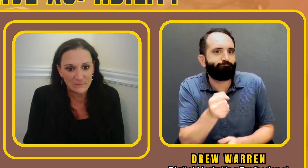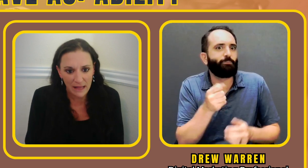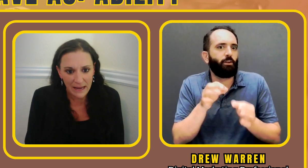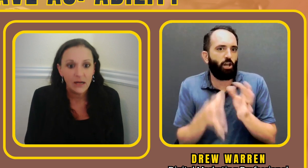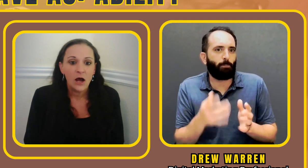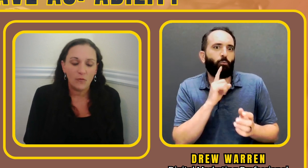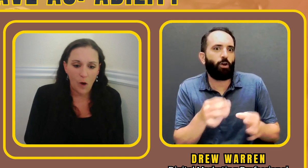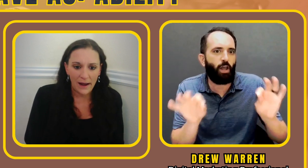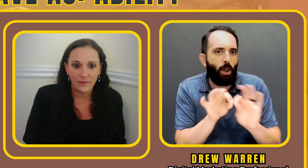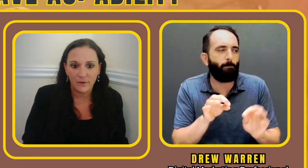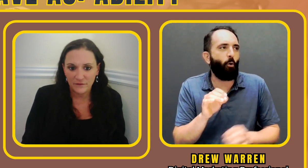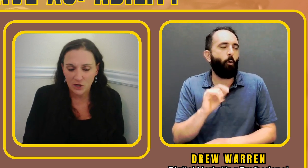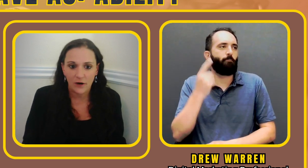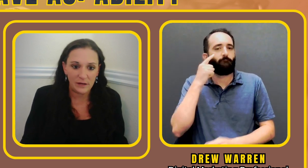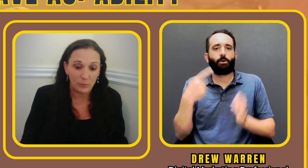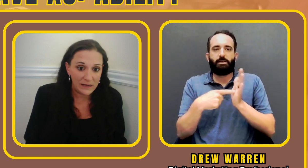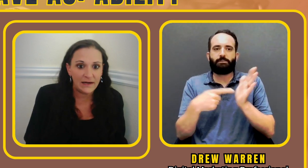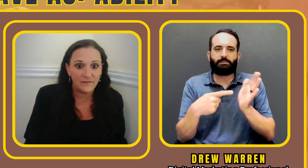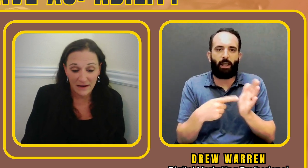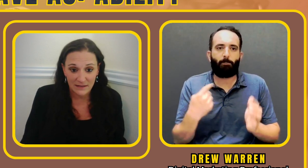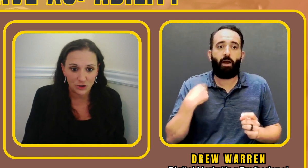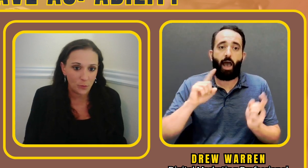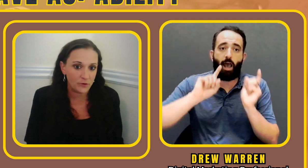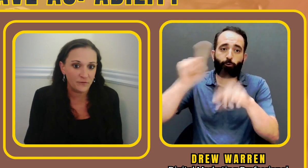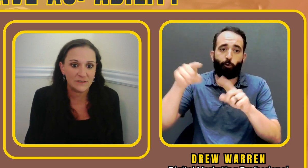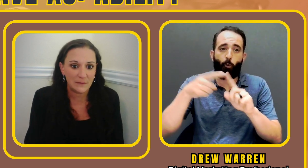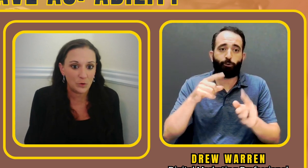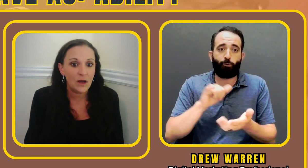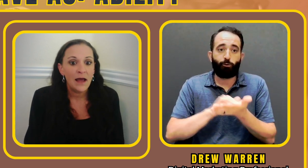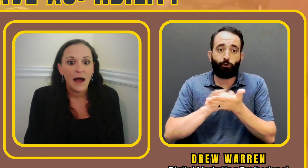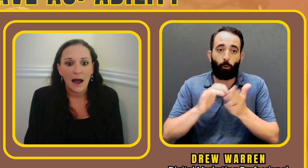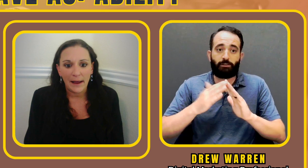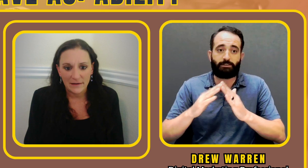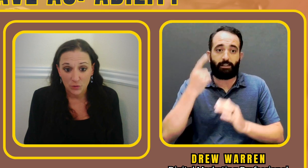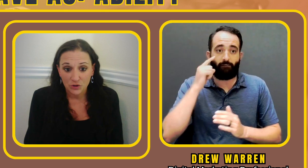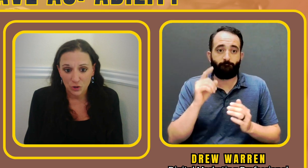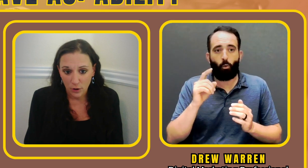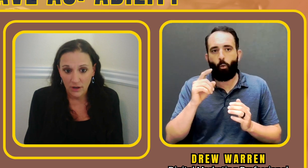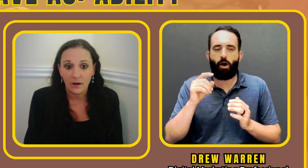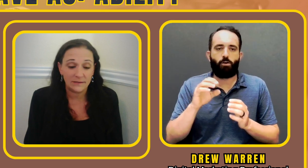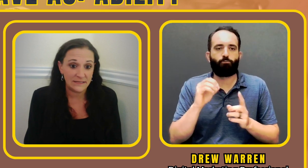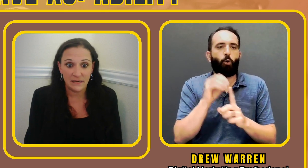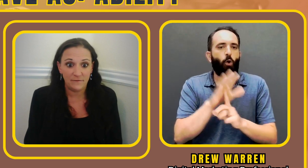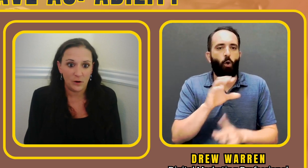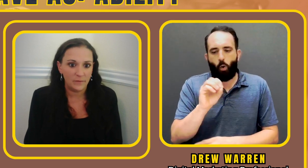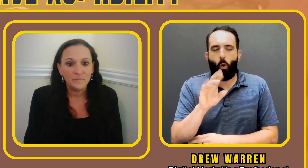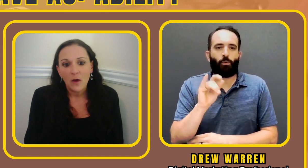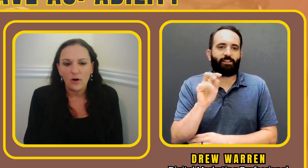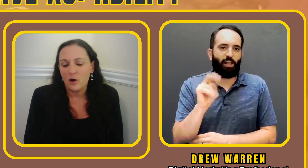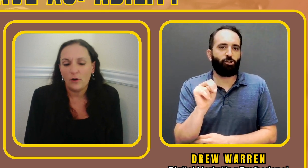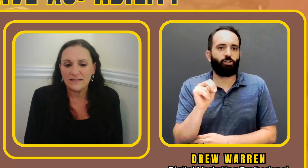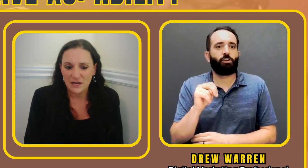in and explain of why the benefits are bringing in an ASL interpreter. For example, I had to go to New York City